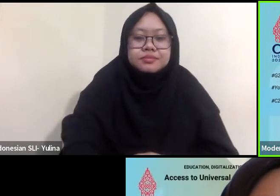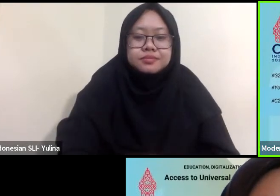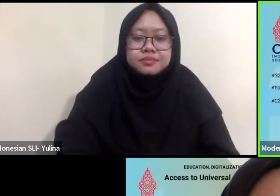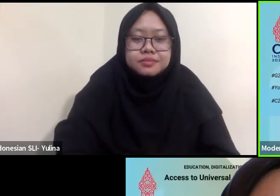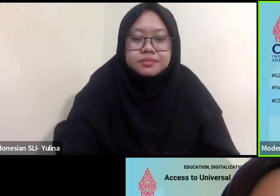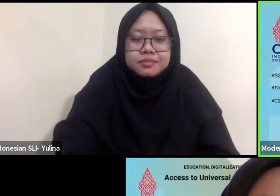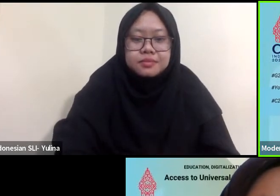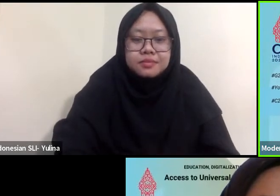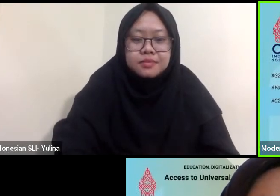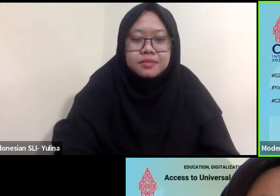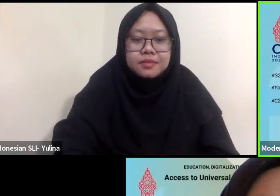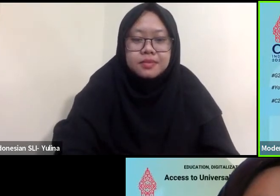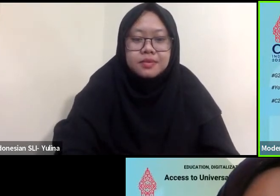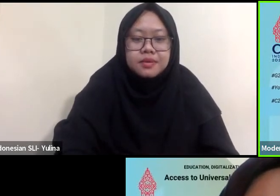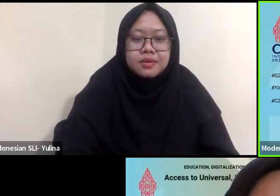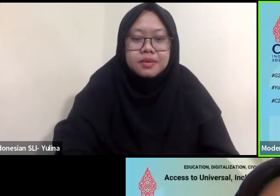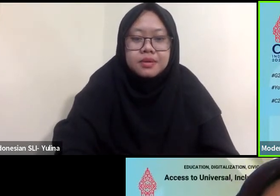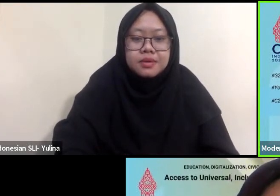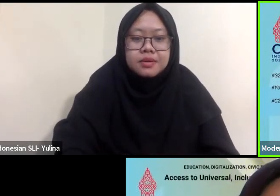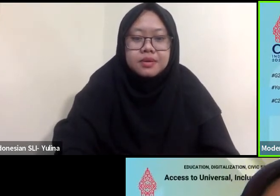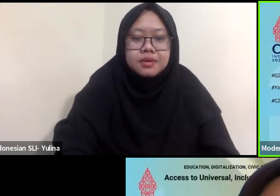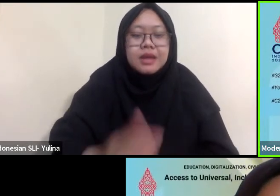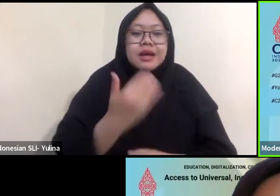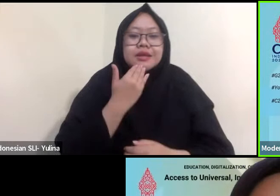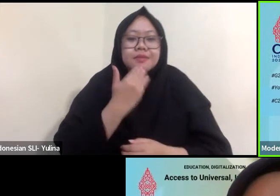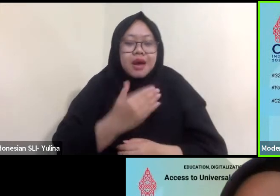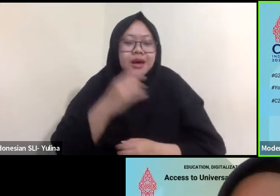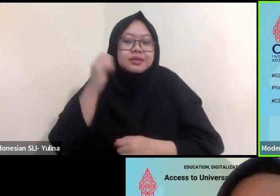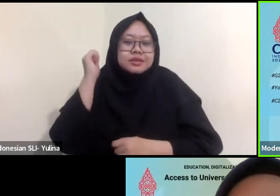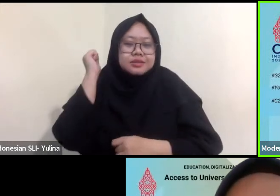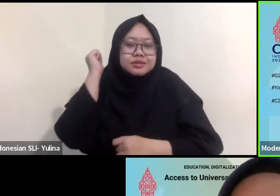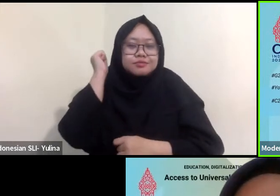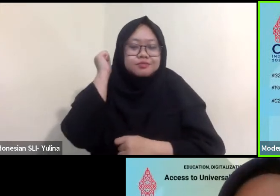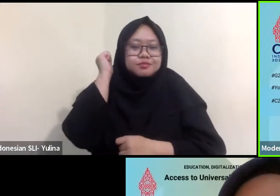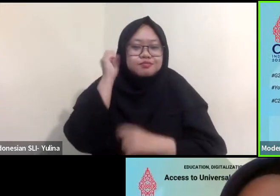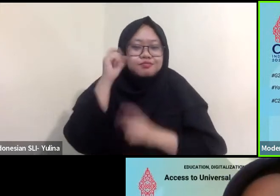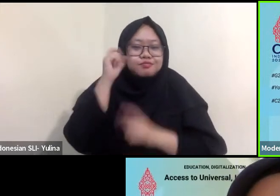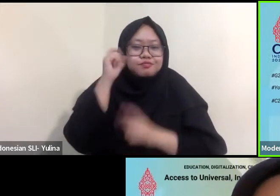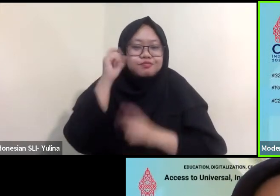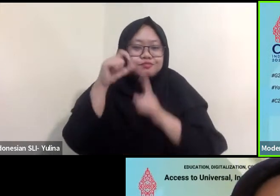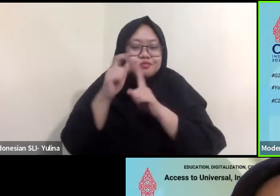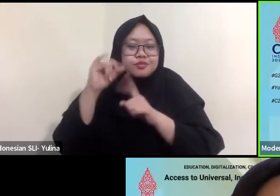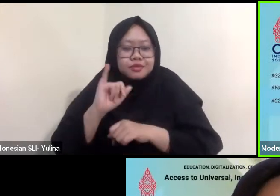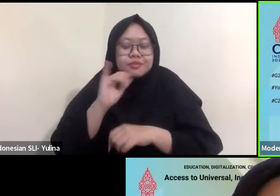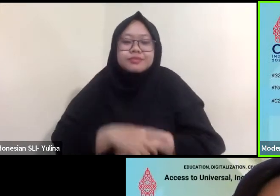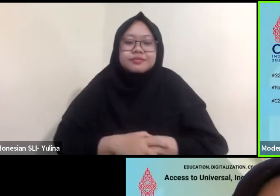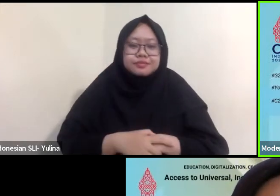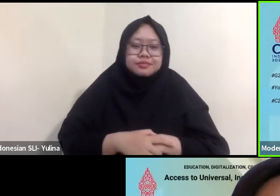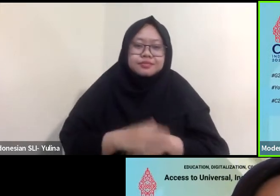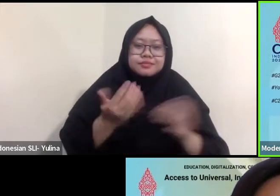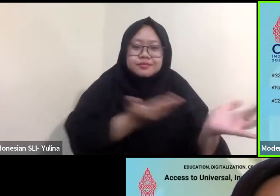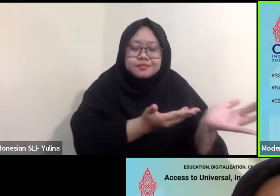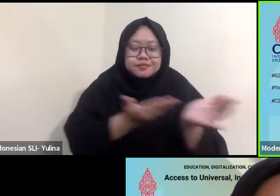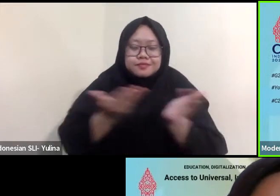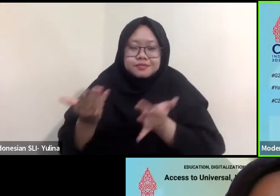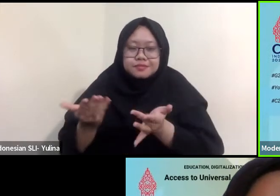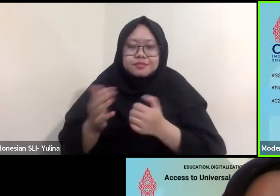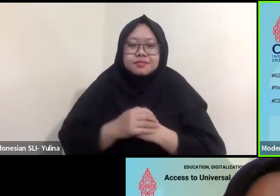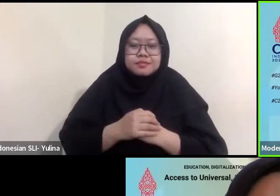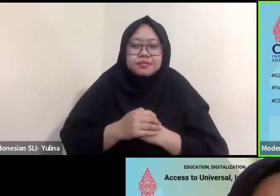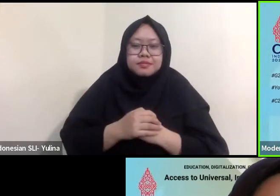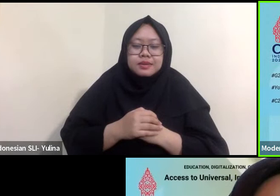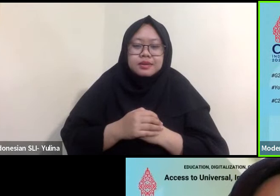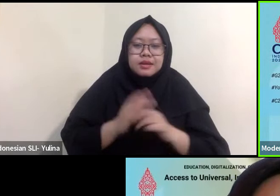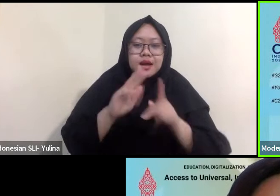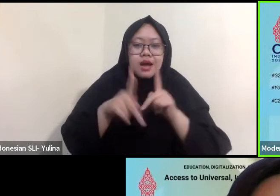Thank you very much, Putri. Yes, so I just would like to retranslate that a little bit in case, you know, many of the audience could not make it to the interpreter.